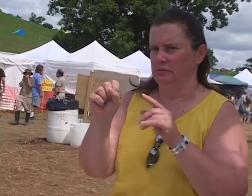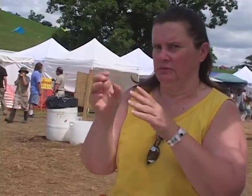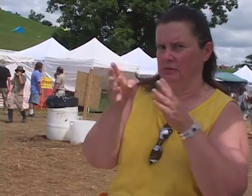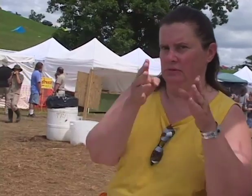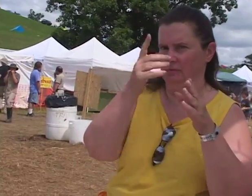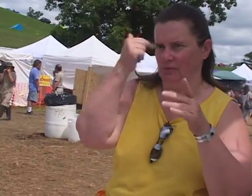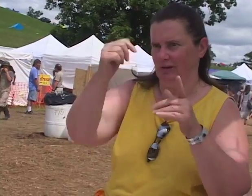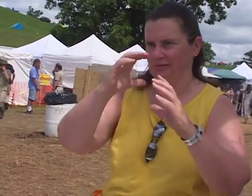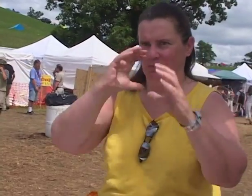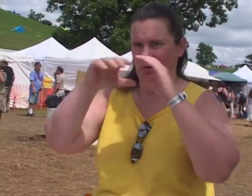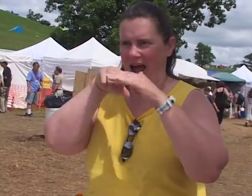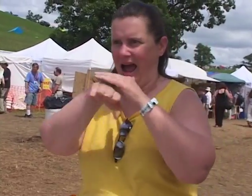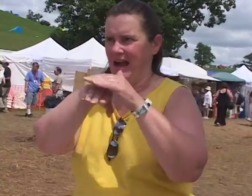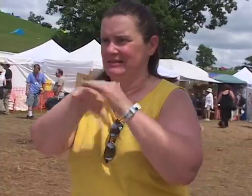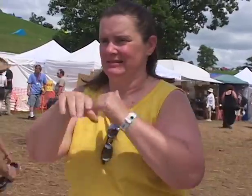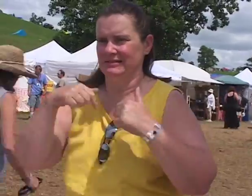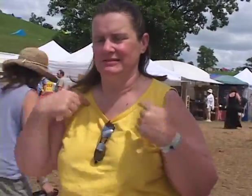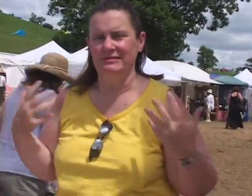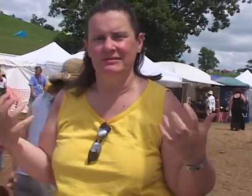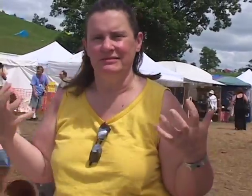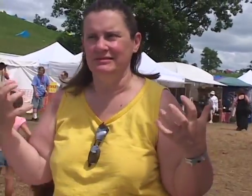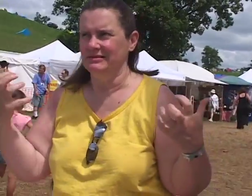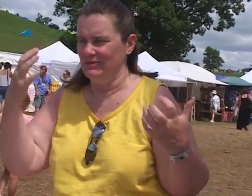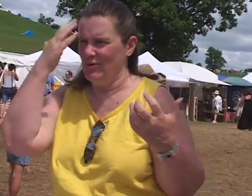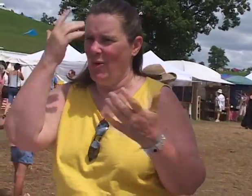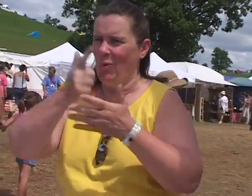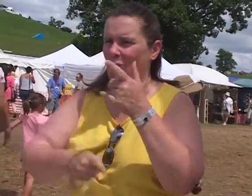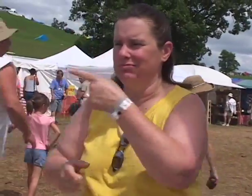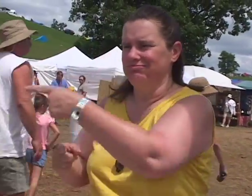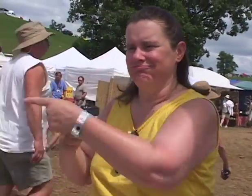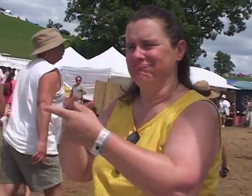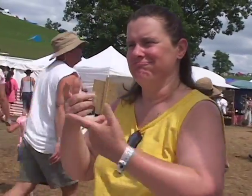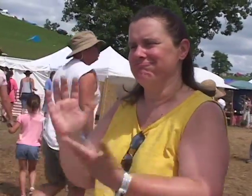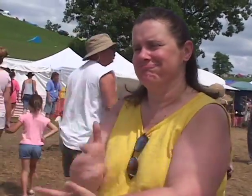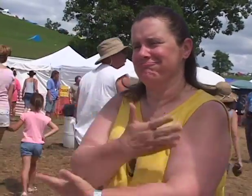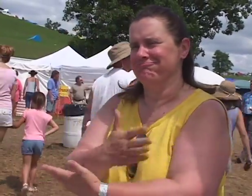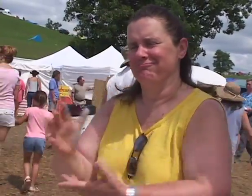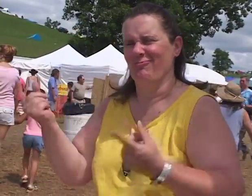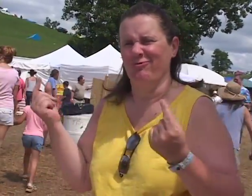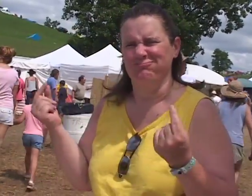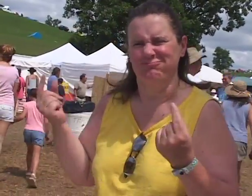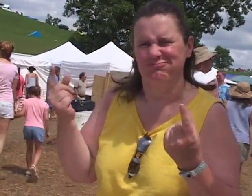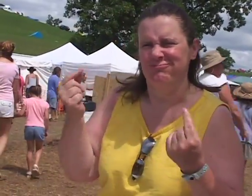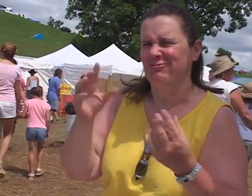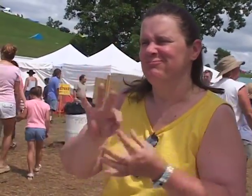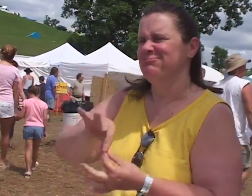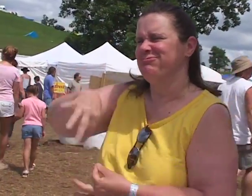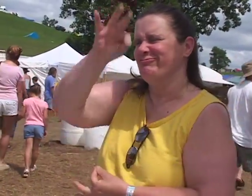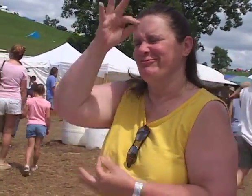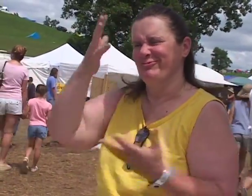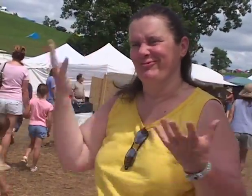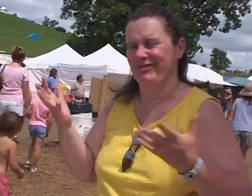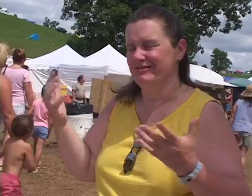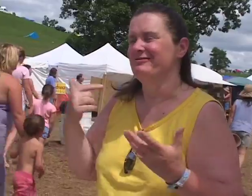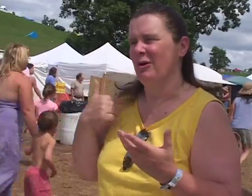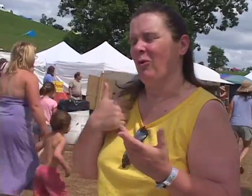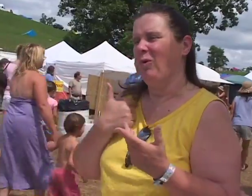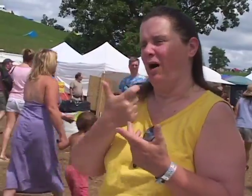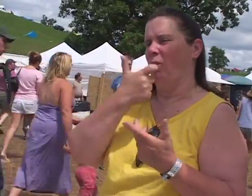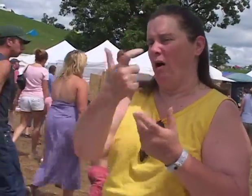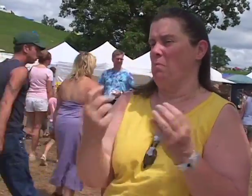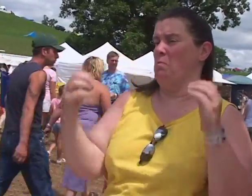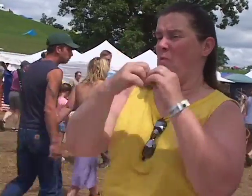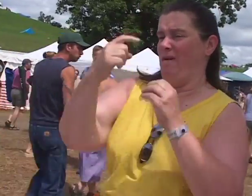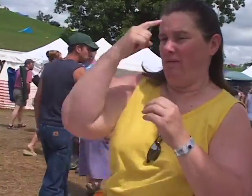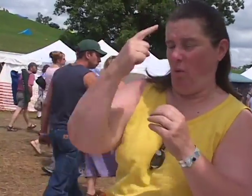interpreters, absolutely, for communication access. I want to know what the performers are singing about. I want to know the spirit of their